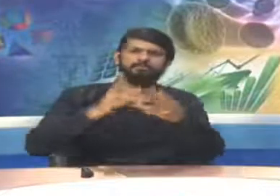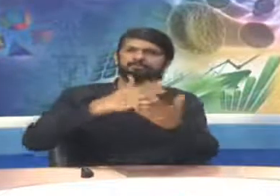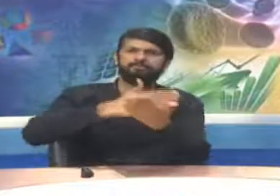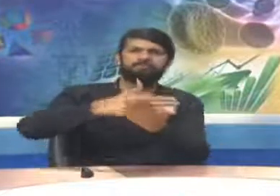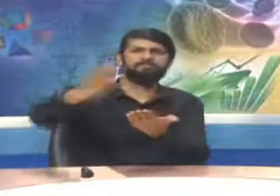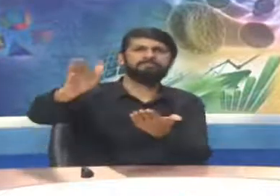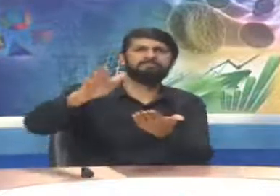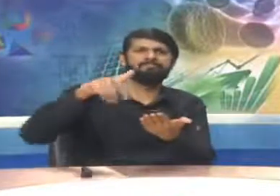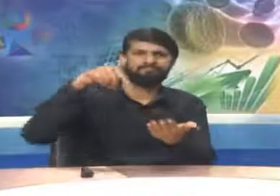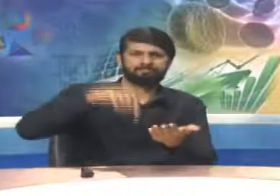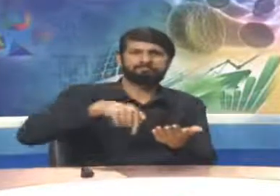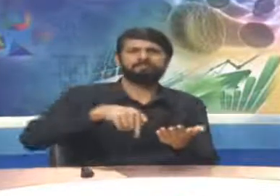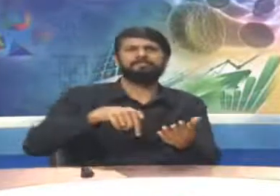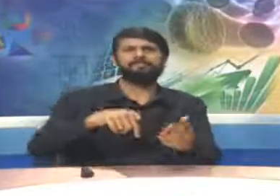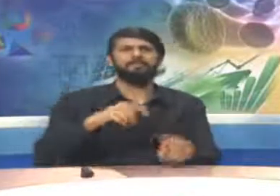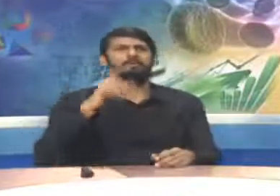as against the Western